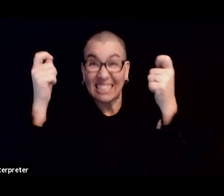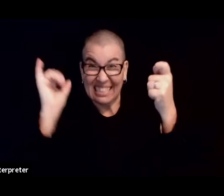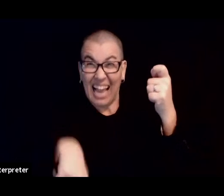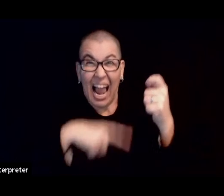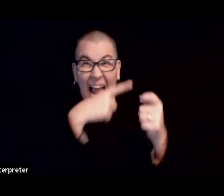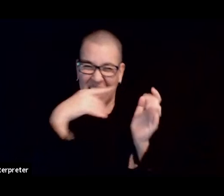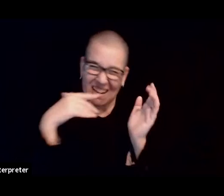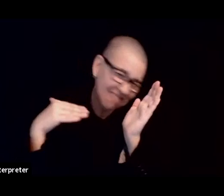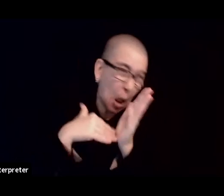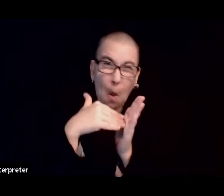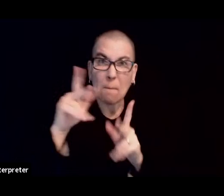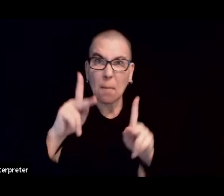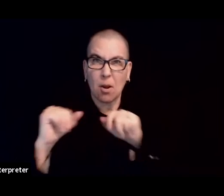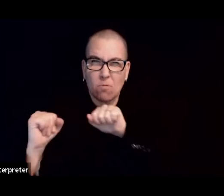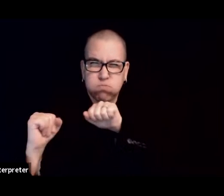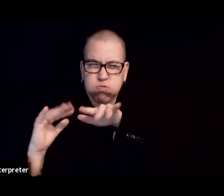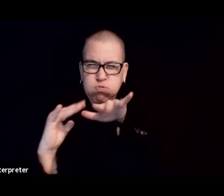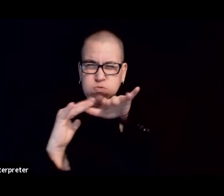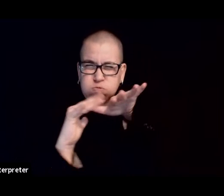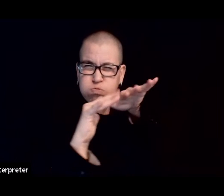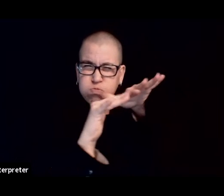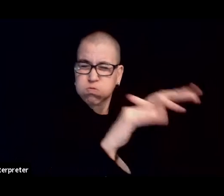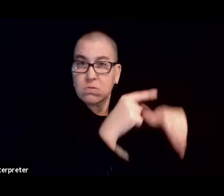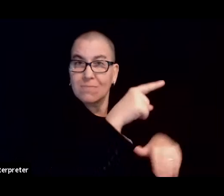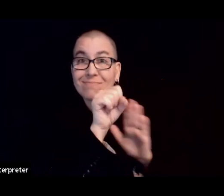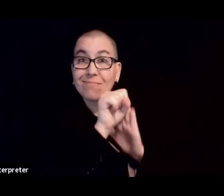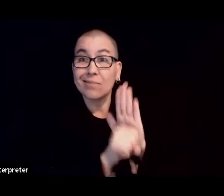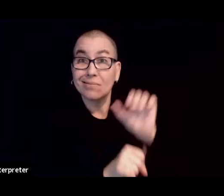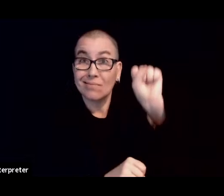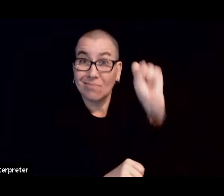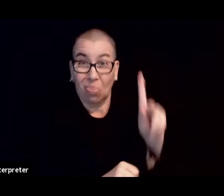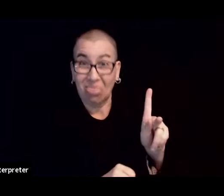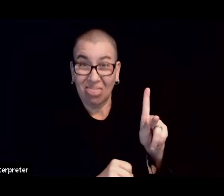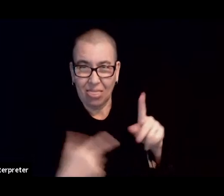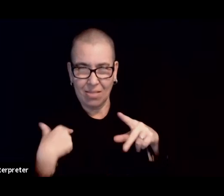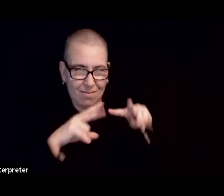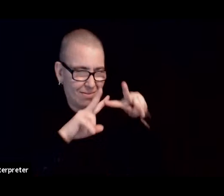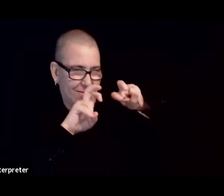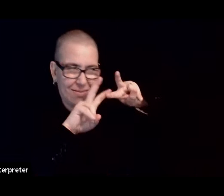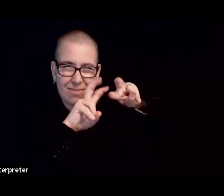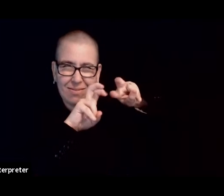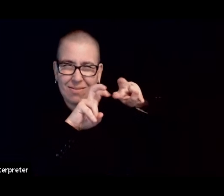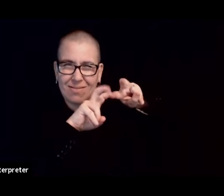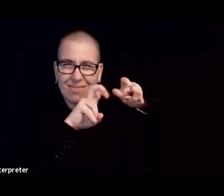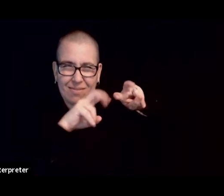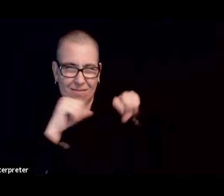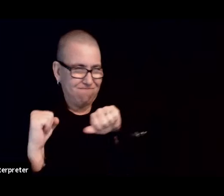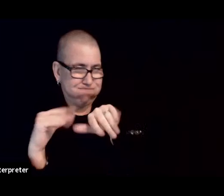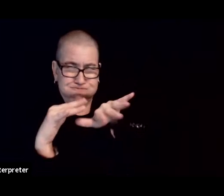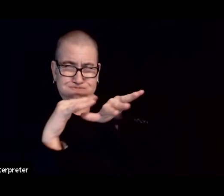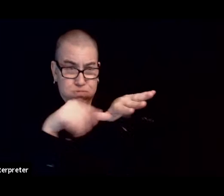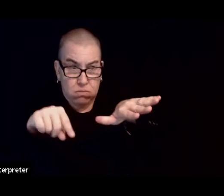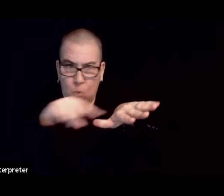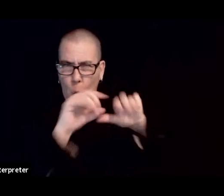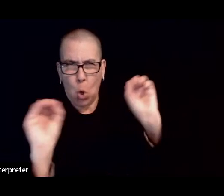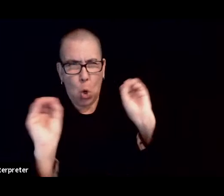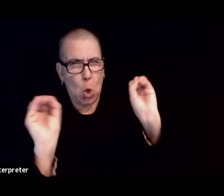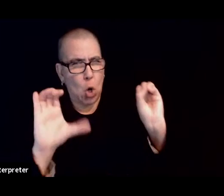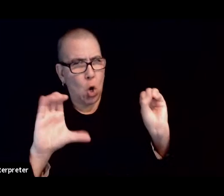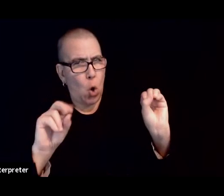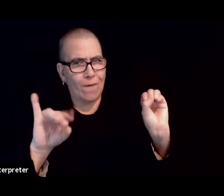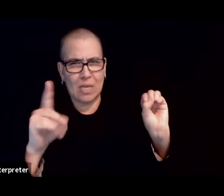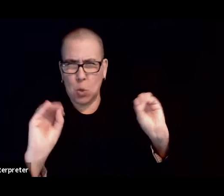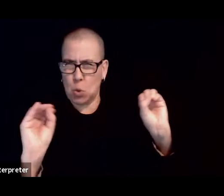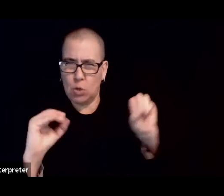able to, on a more focused basis, look at, okay, we saw this many cases that reported that they had actually attended the event,